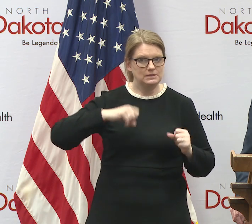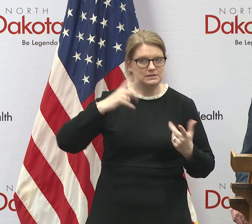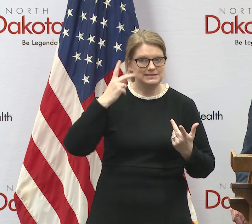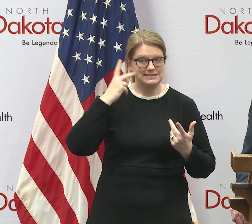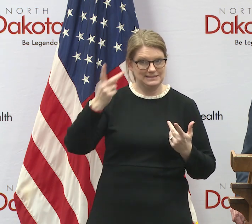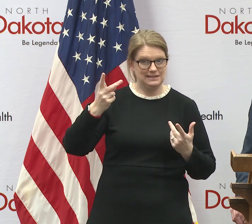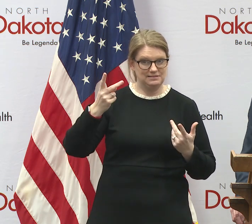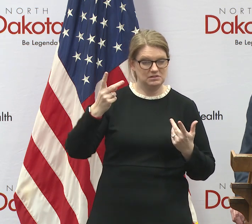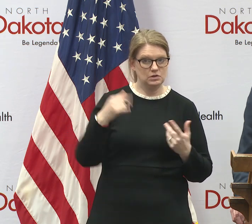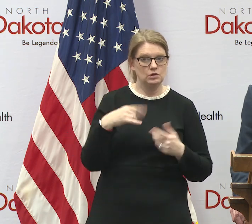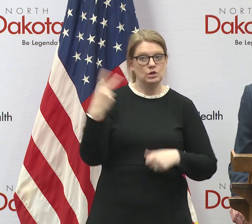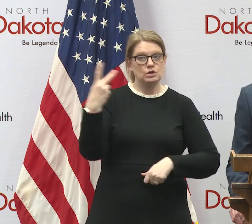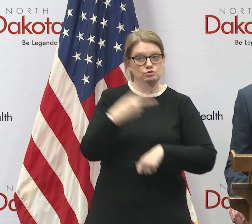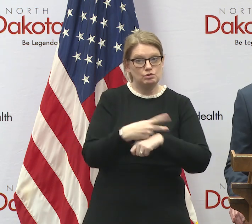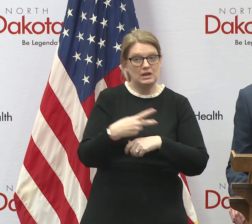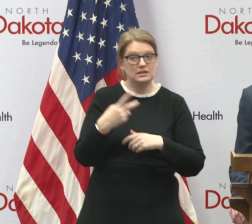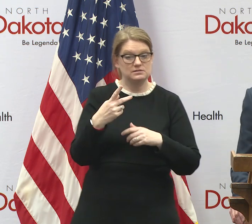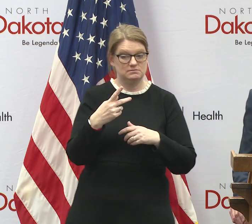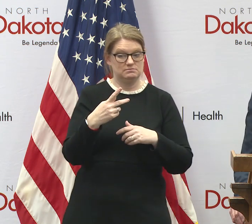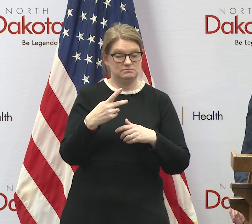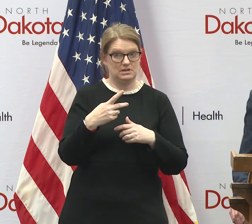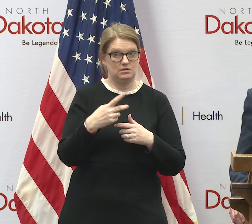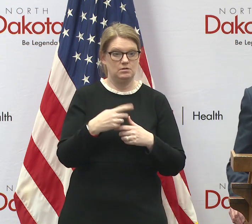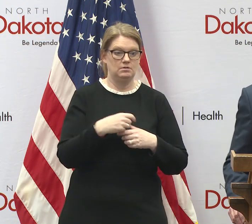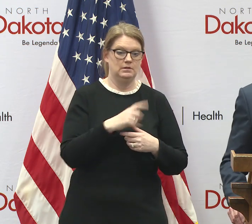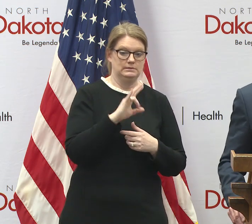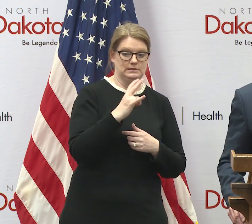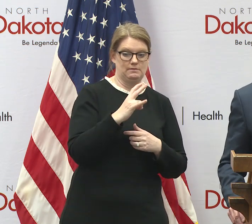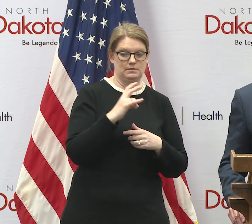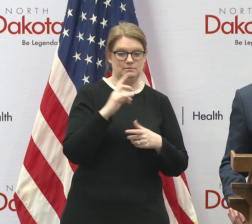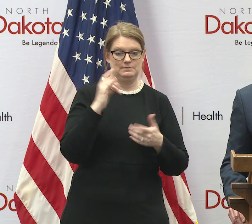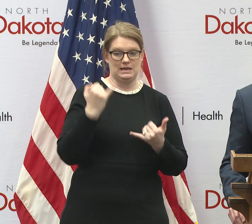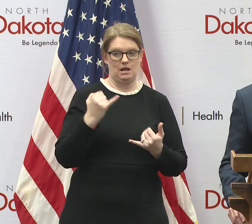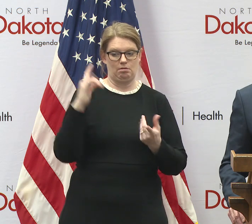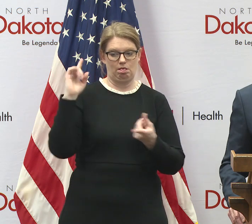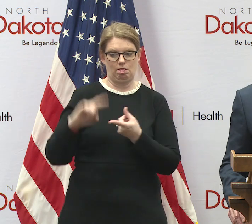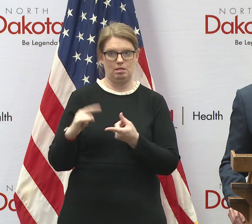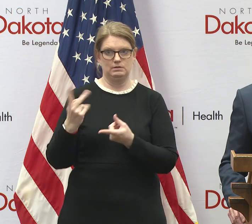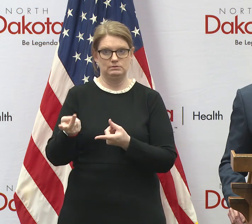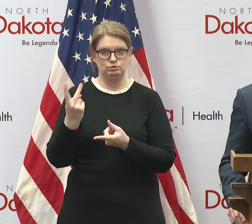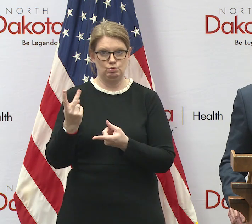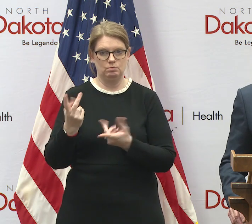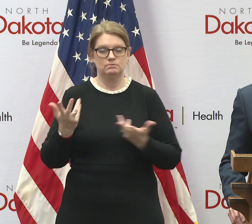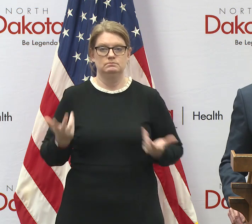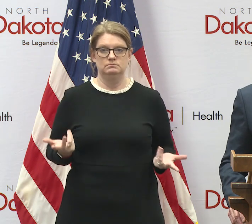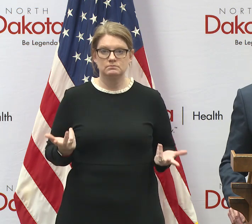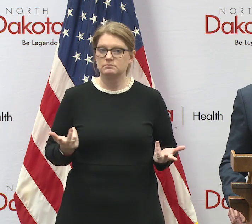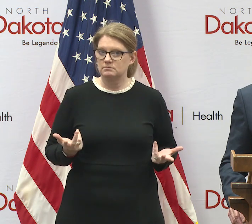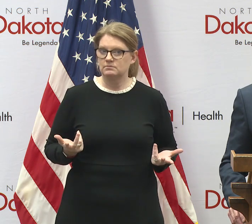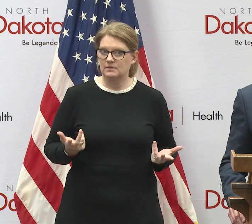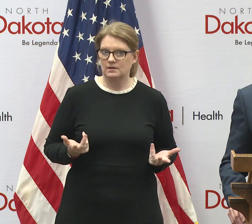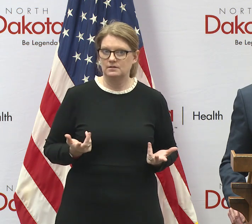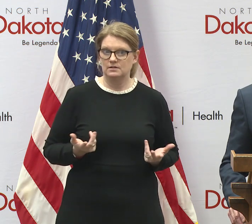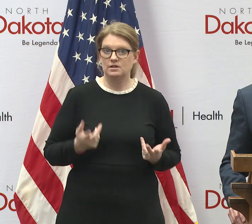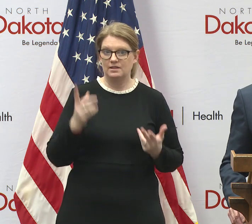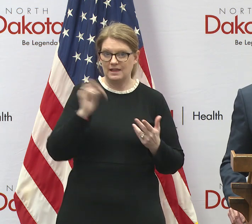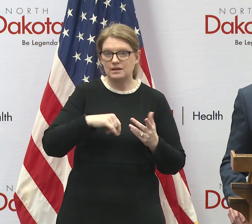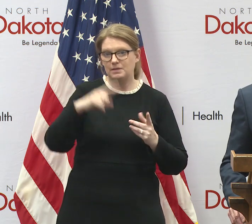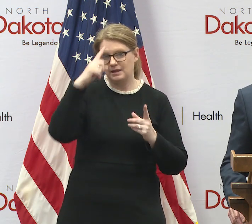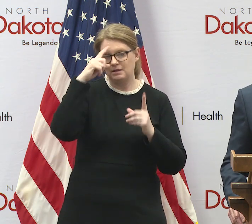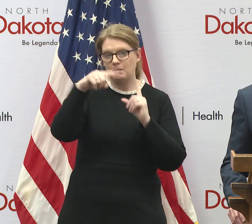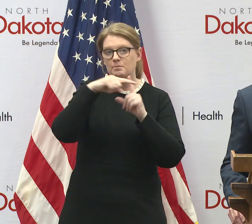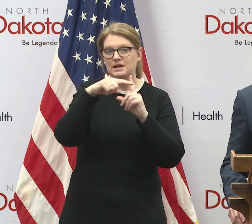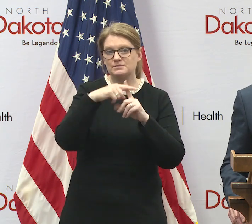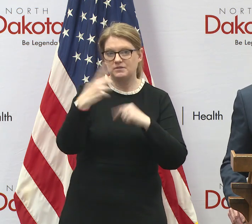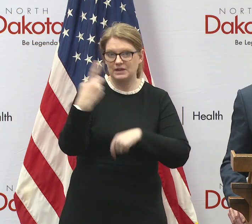for 2 days in a row, we've got fewer positive cases than we did before. I would like to say that's be positive for today, but as